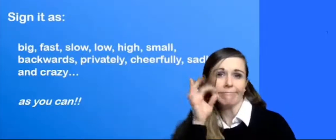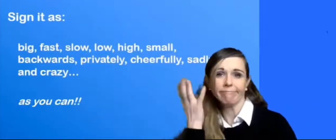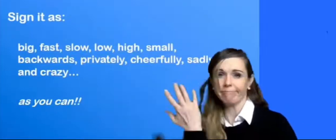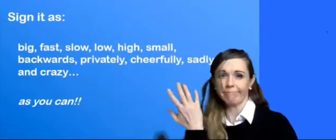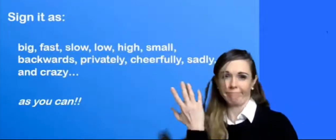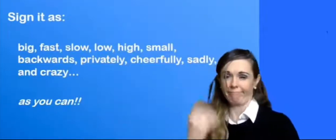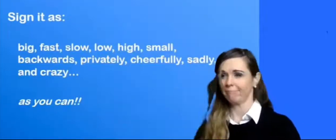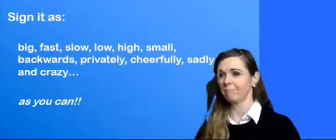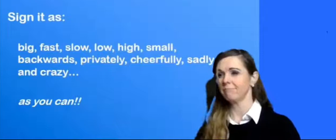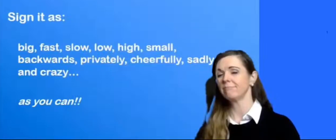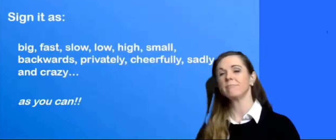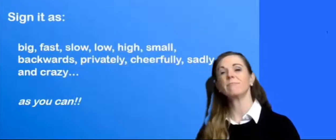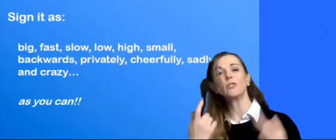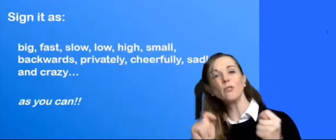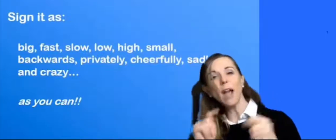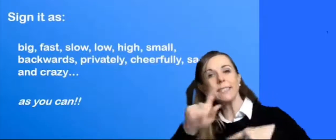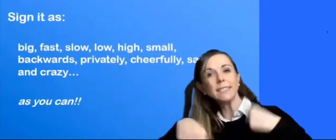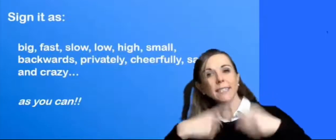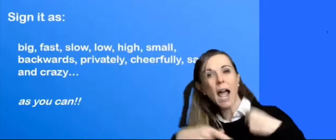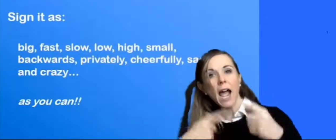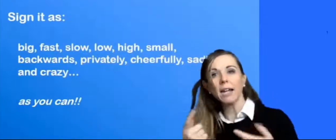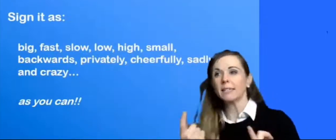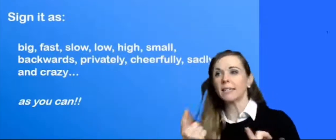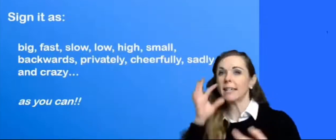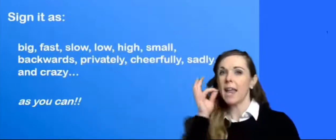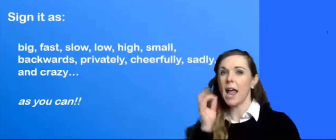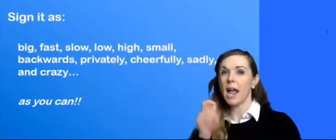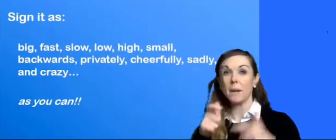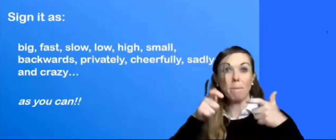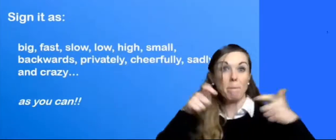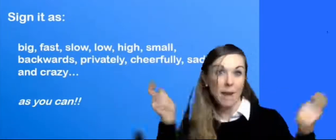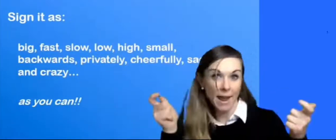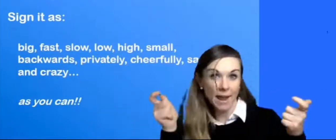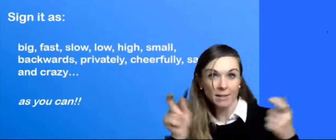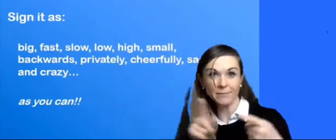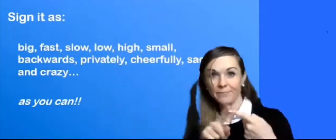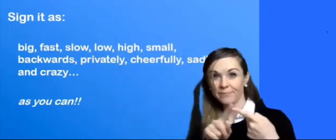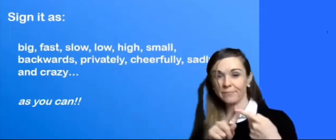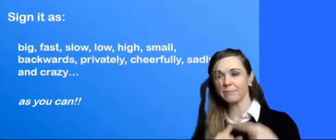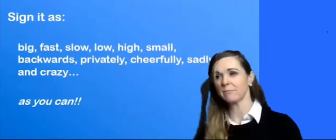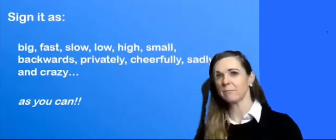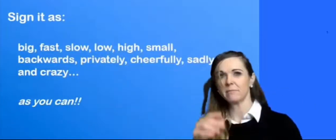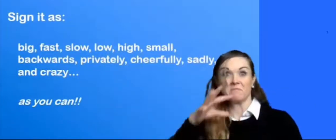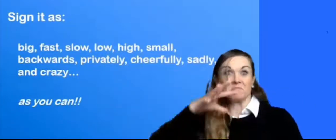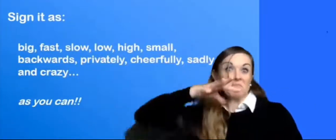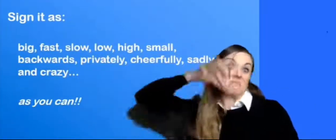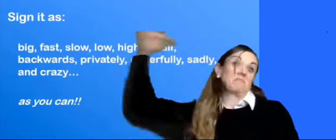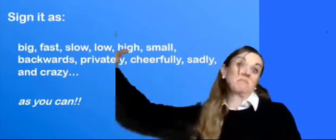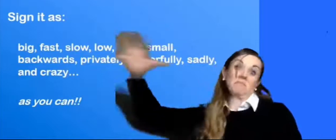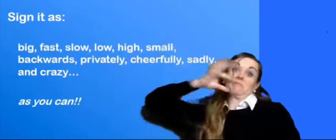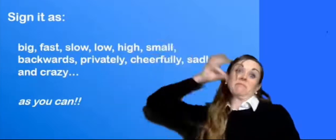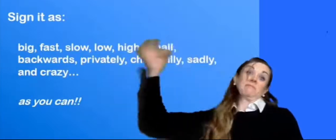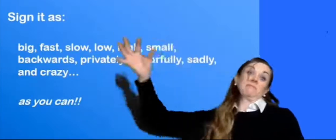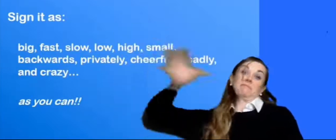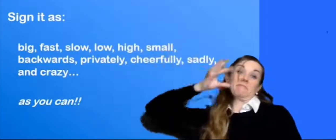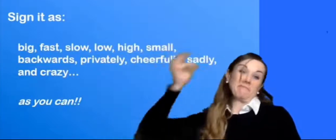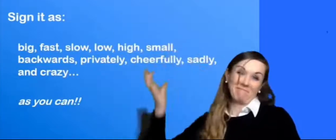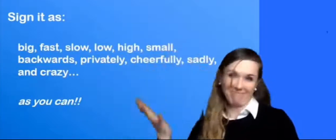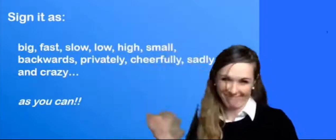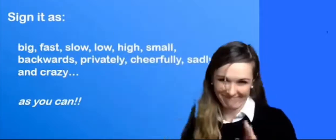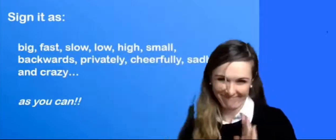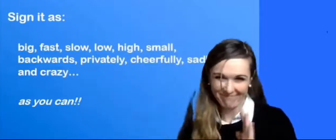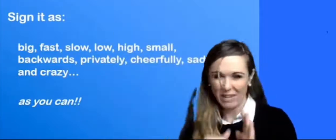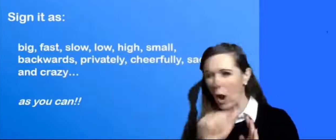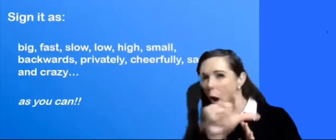works for you. Pick one sign that exists in the world. Maybe for today we'll try cat. So you try to sign cat